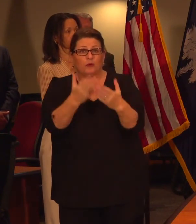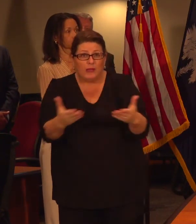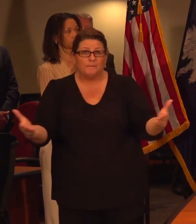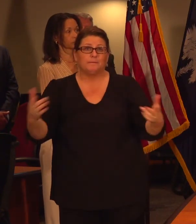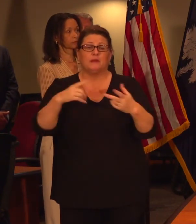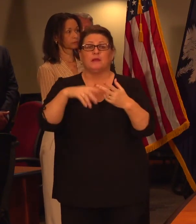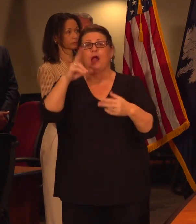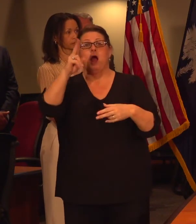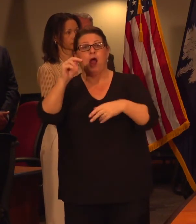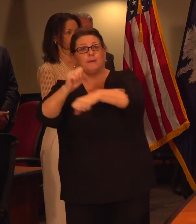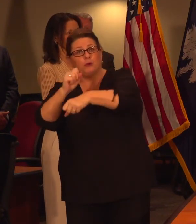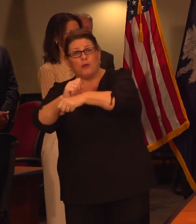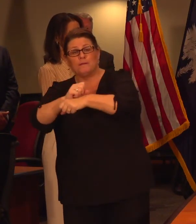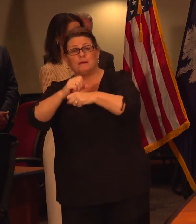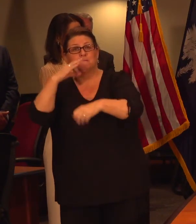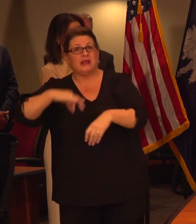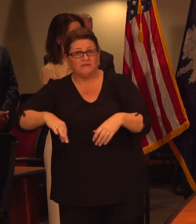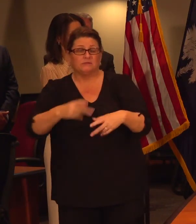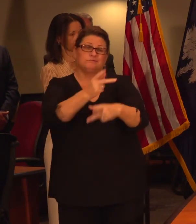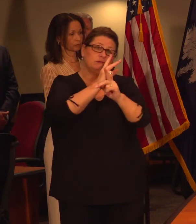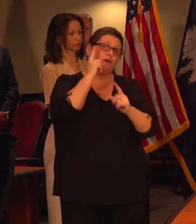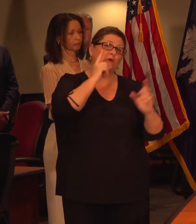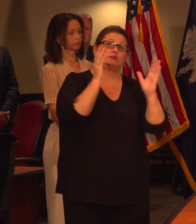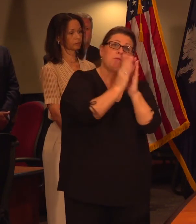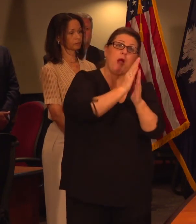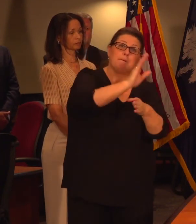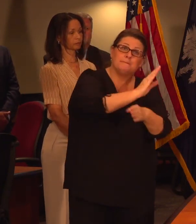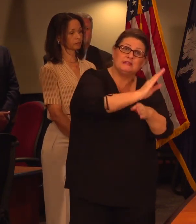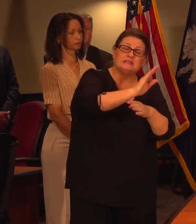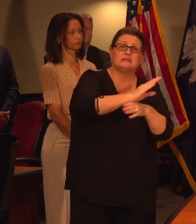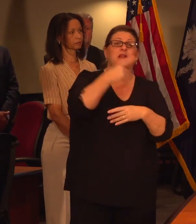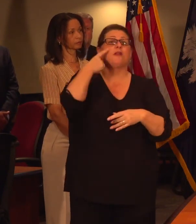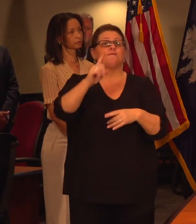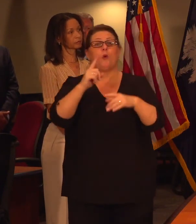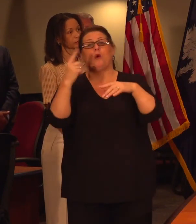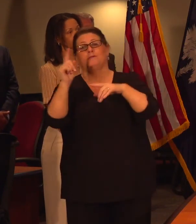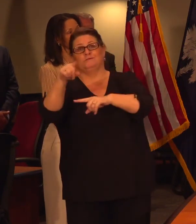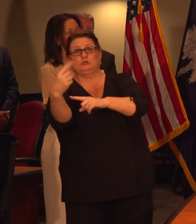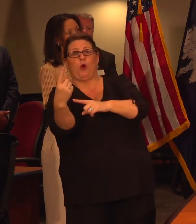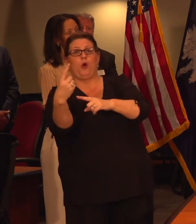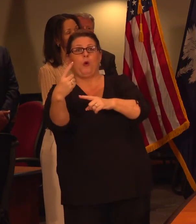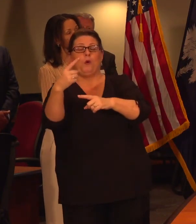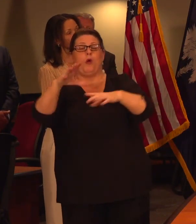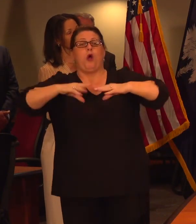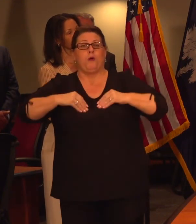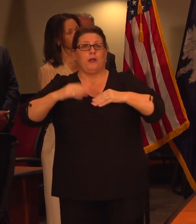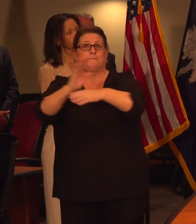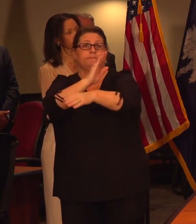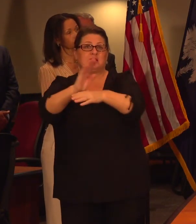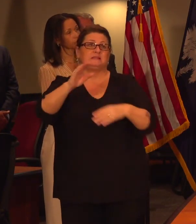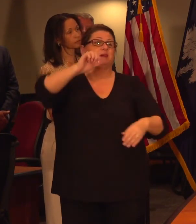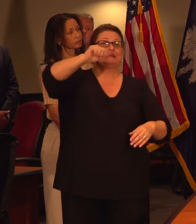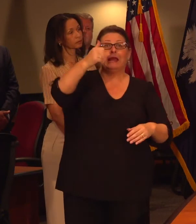unemployment benefits, loans for small businesses, loans for sole proprietors, loans for